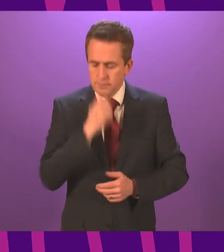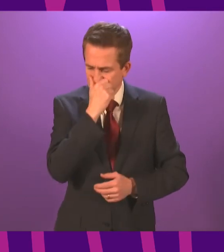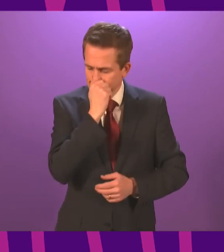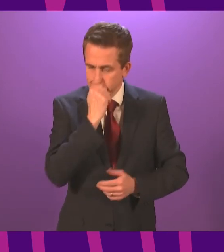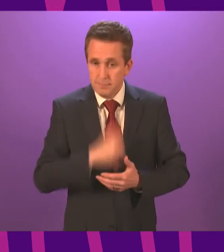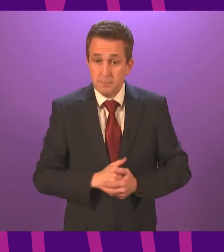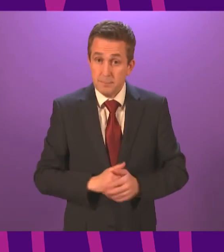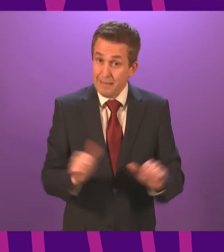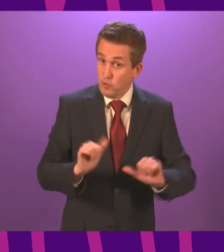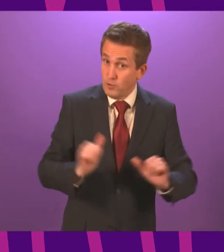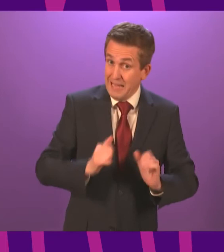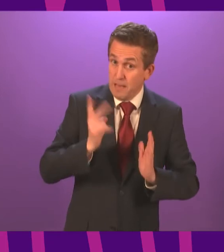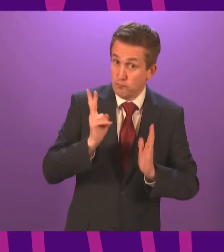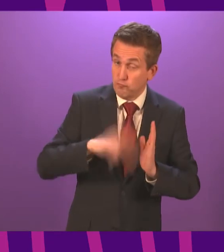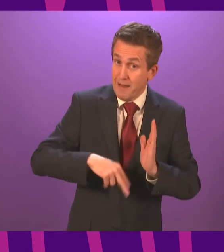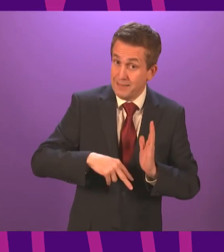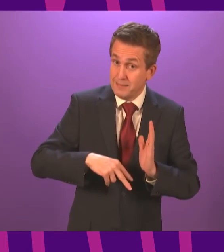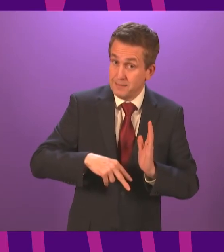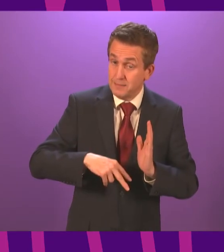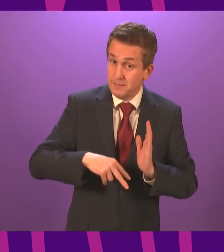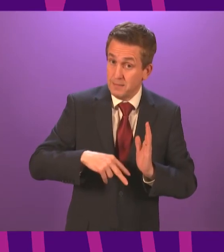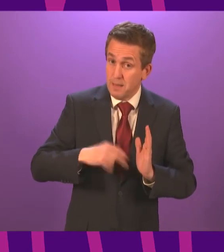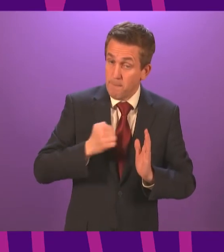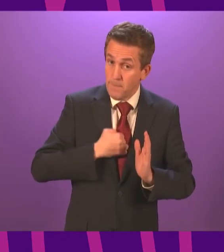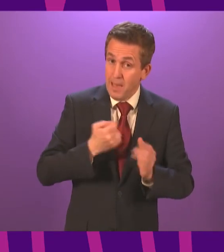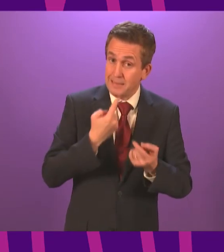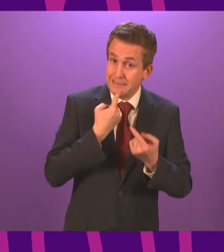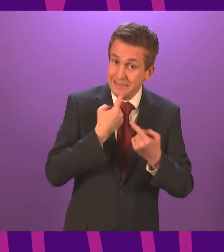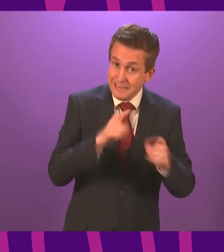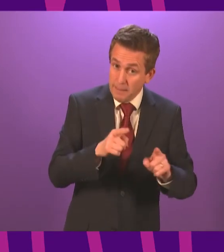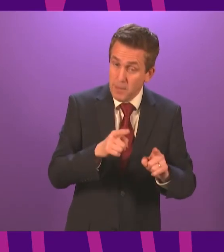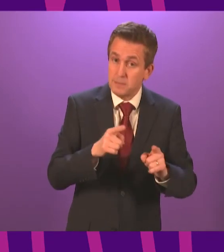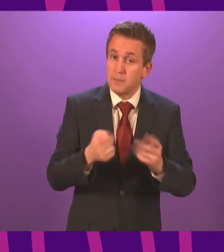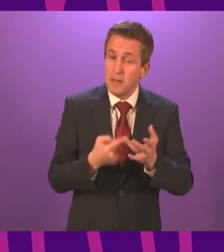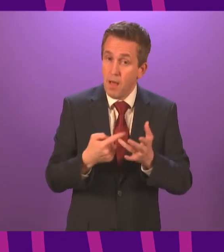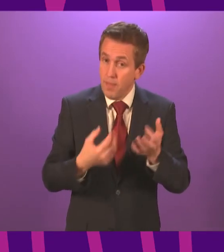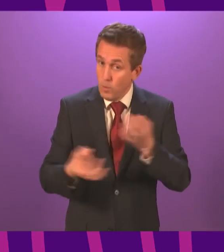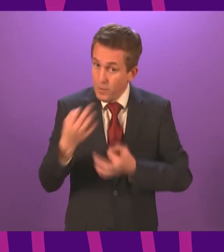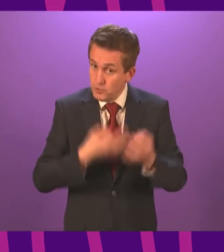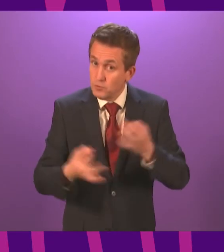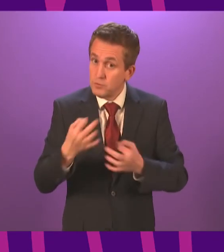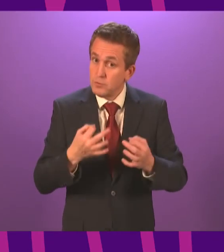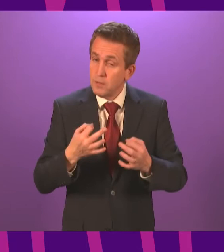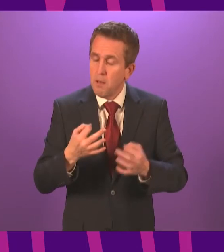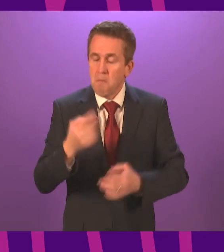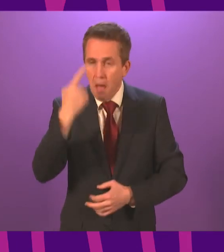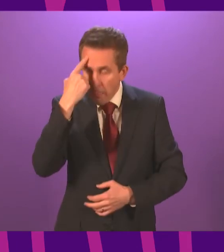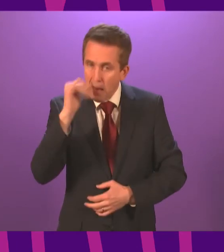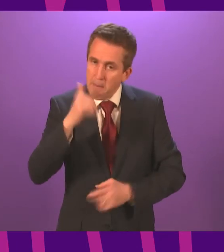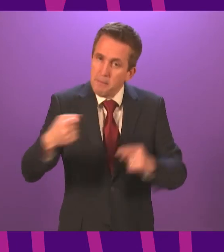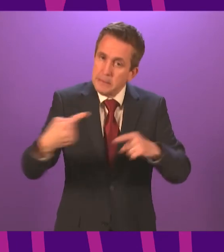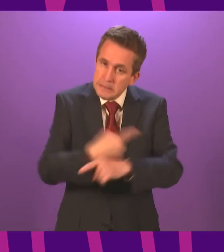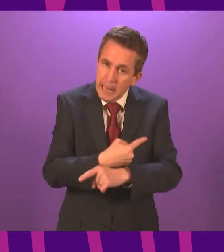to see the transcript of my statement and the subsequent questions, but I may have made a mistake in